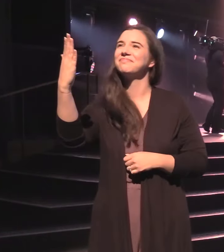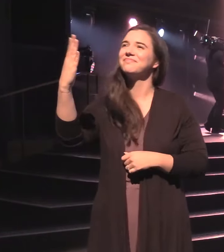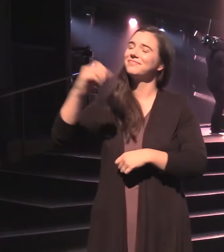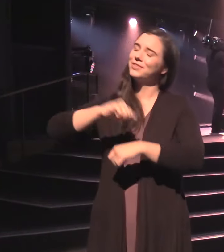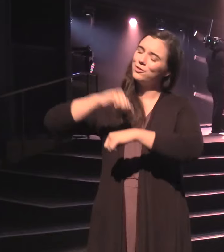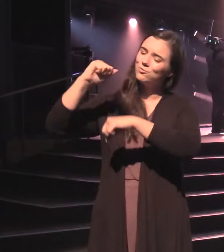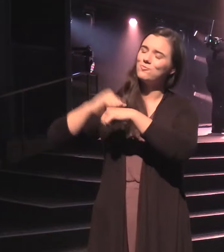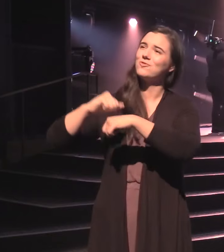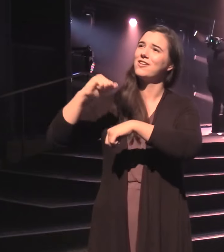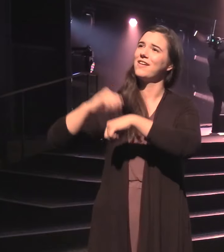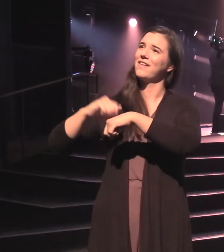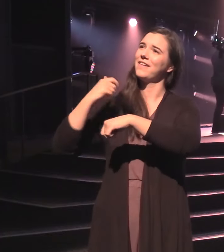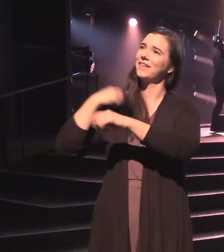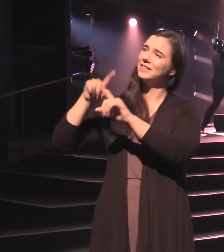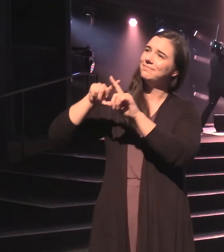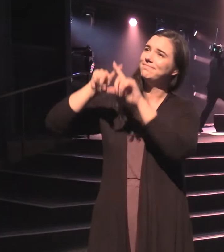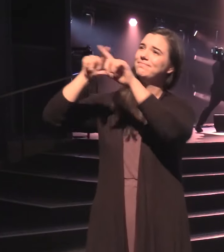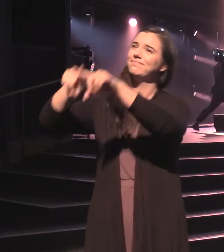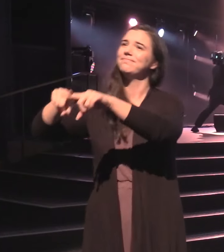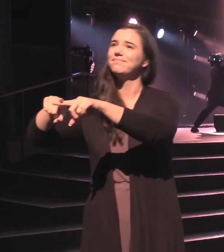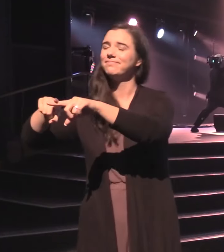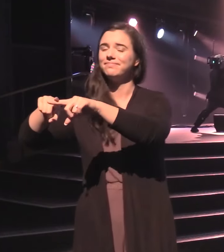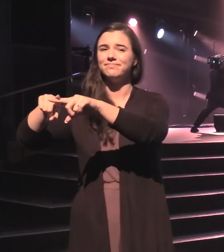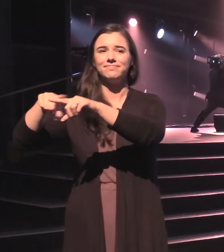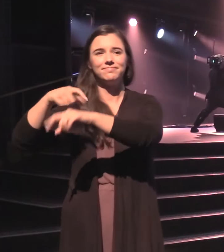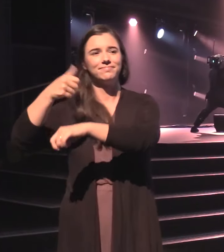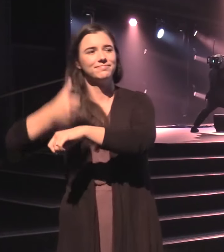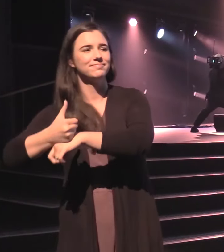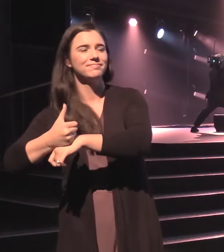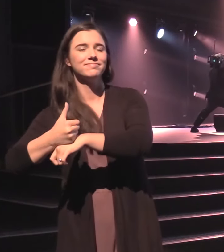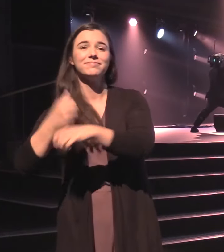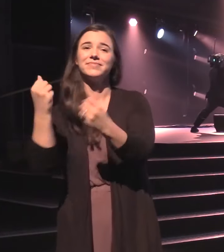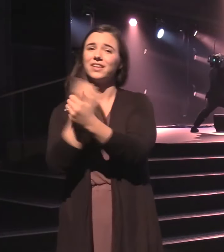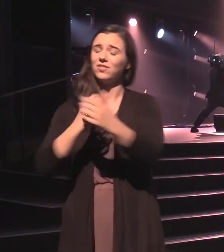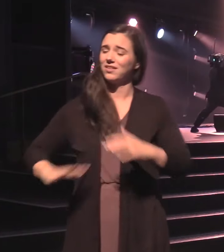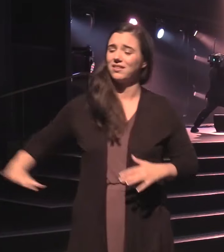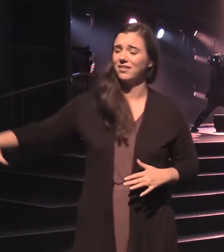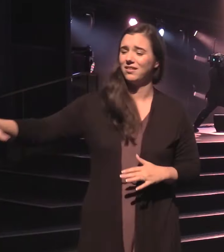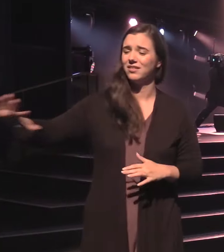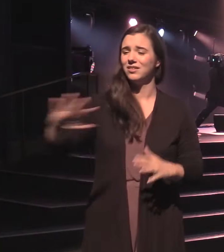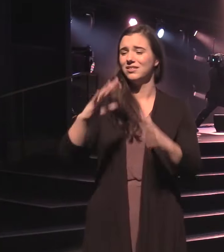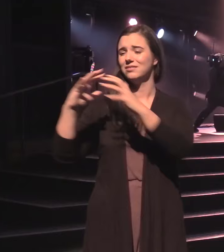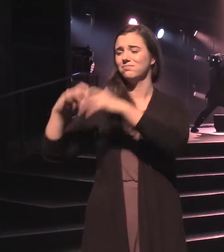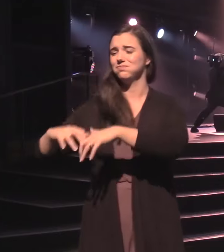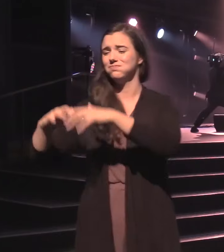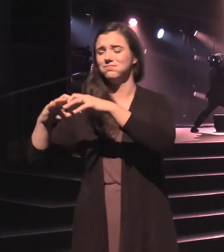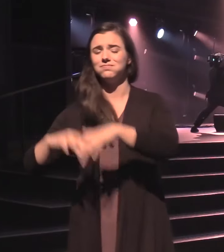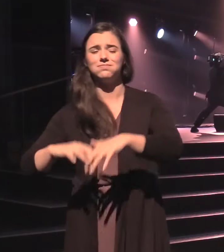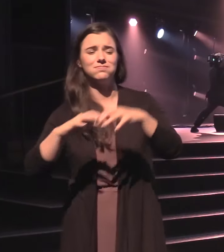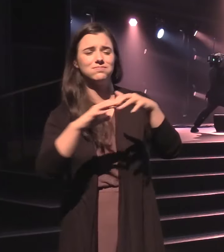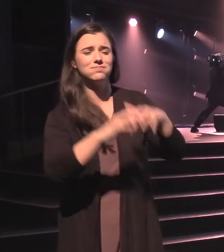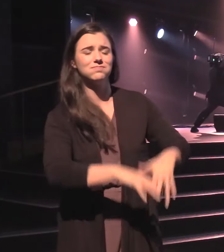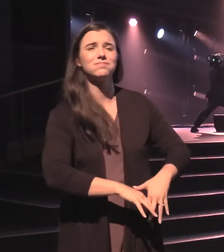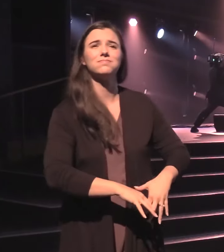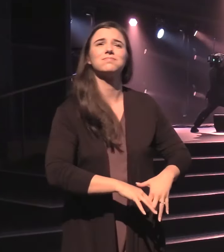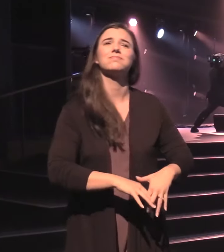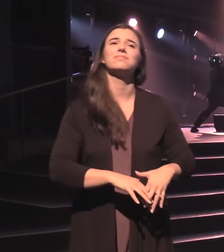the rock on which I stand, when everything around me is